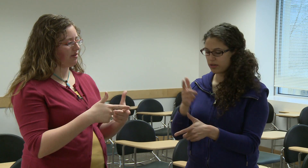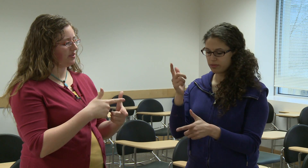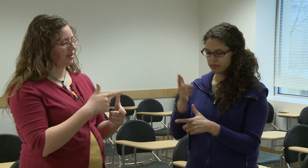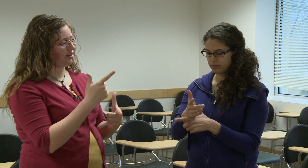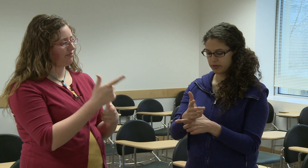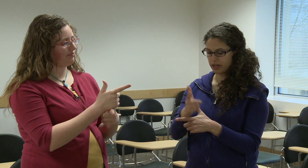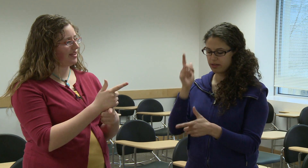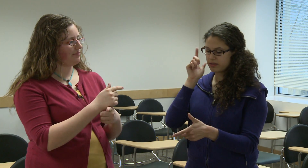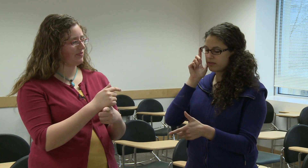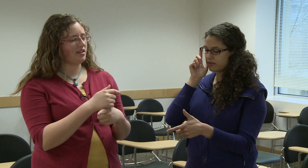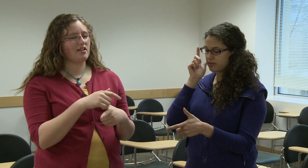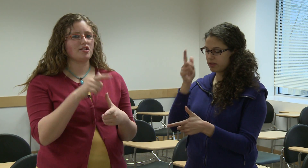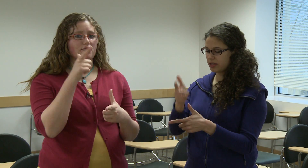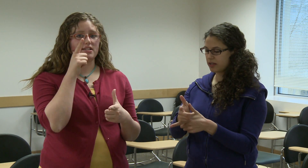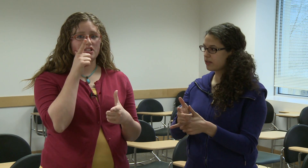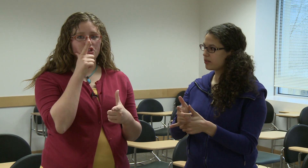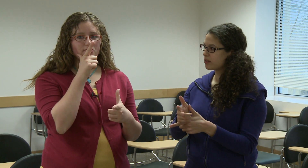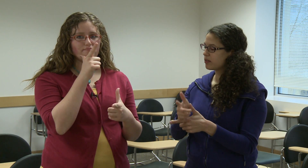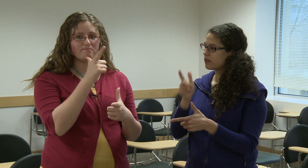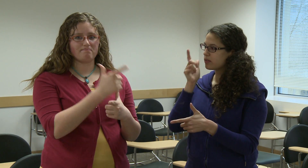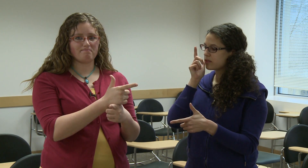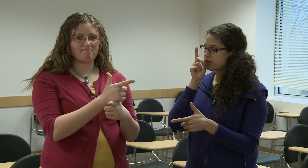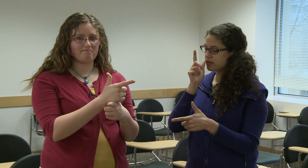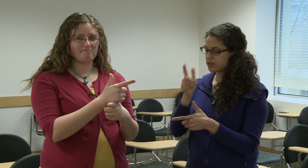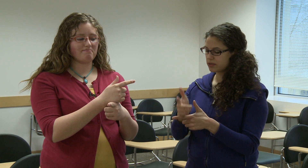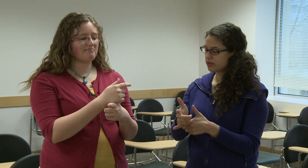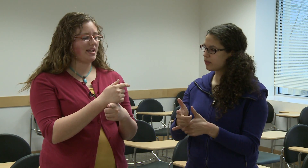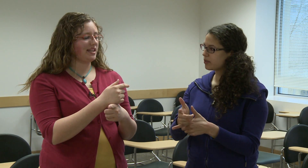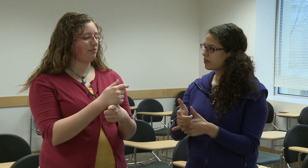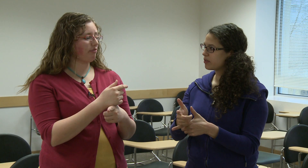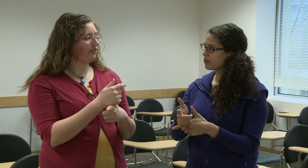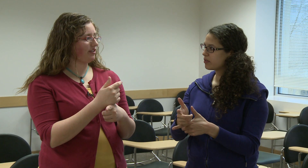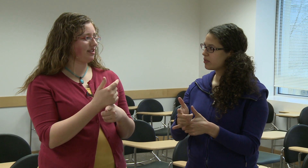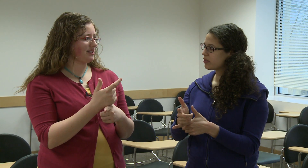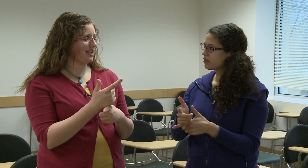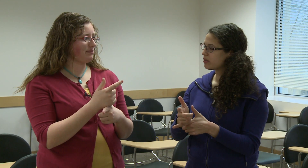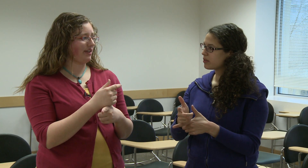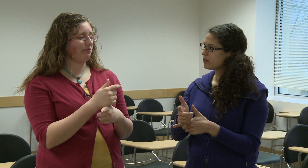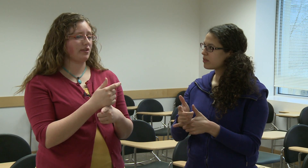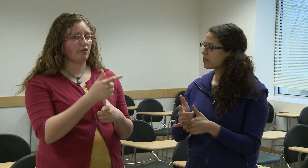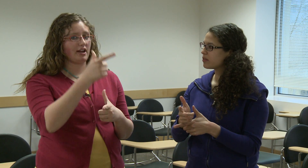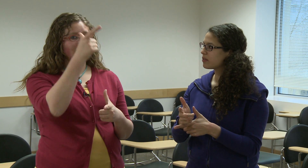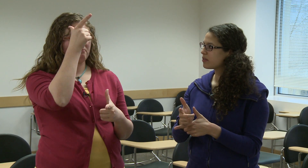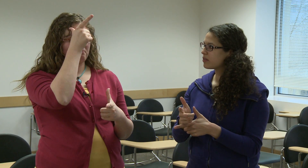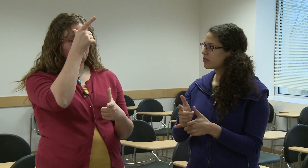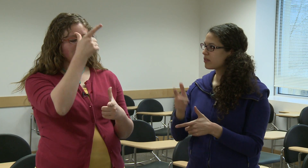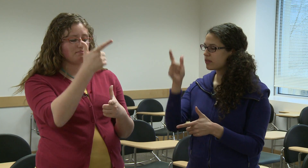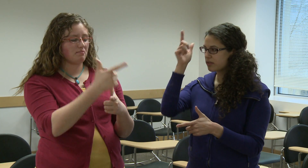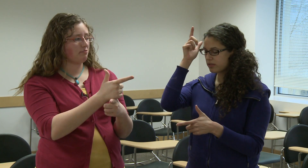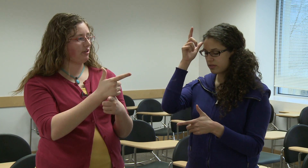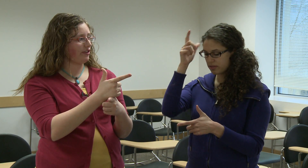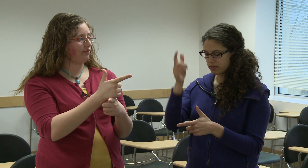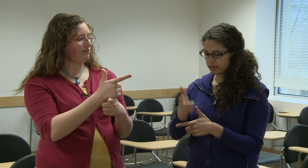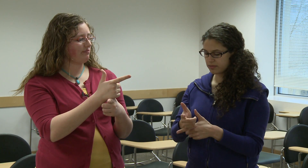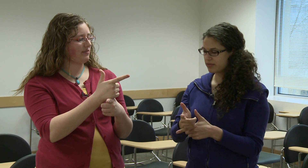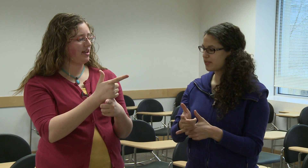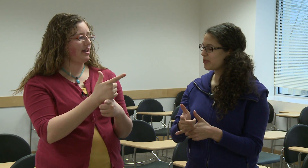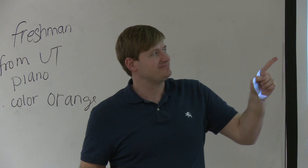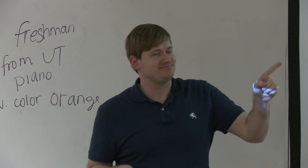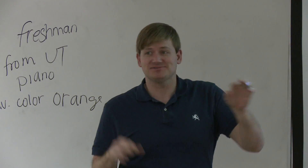and the hair. Okay. Yep. So sister, and then brother does the same thing from the forehead. Brother. Now that we